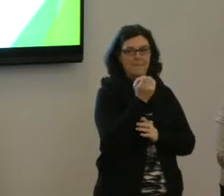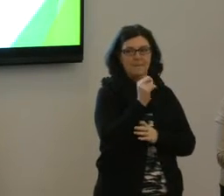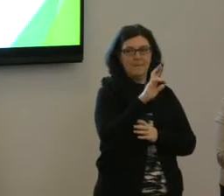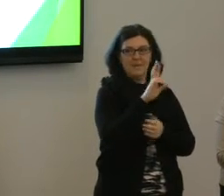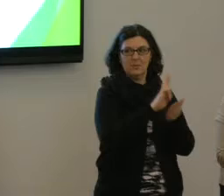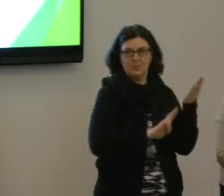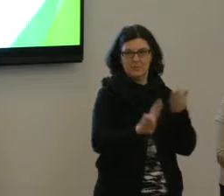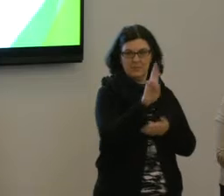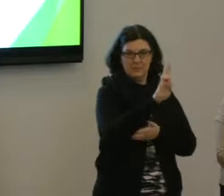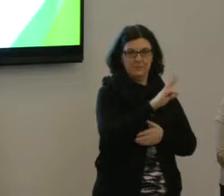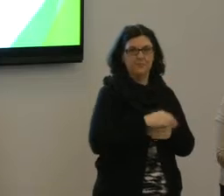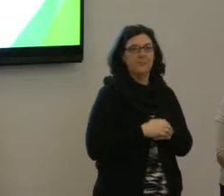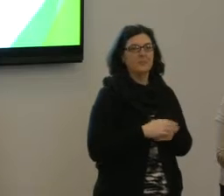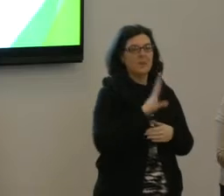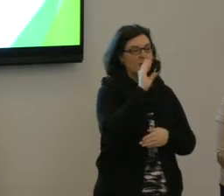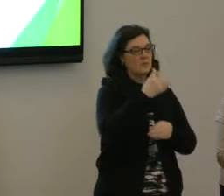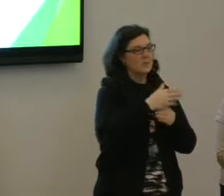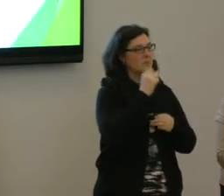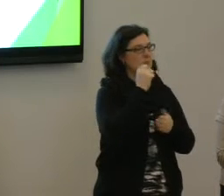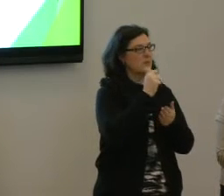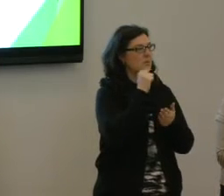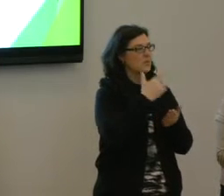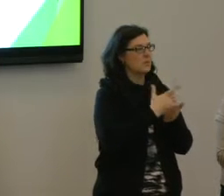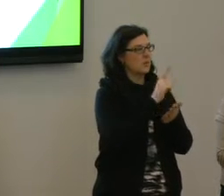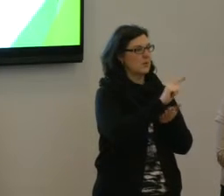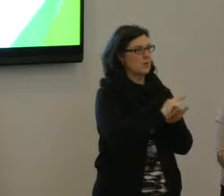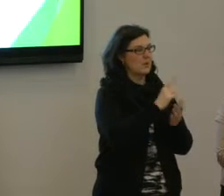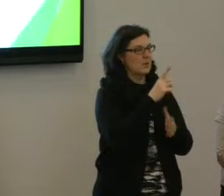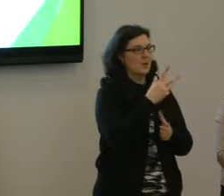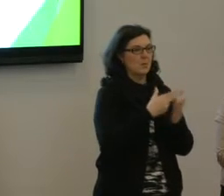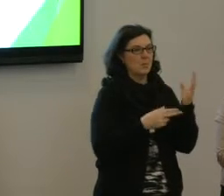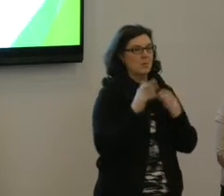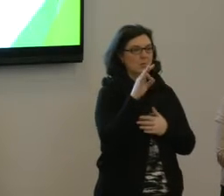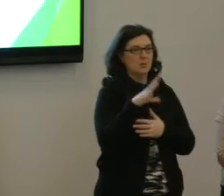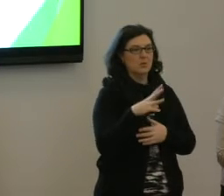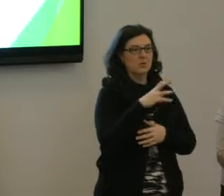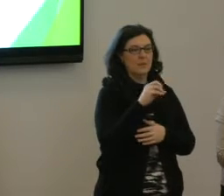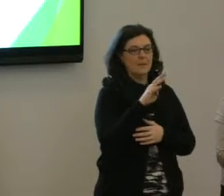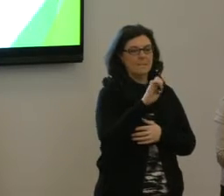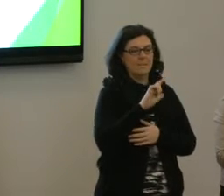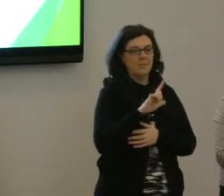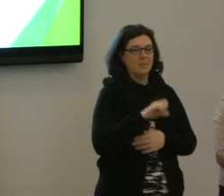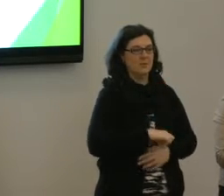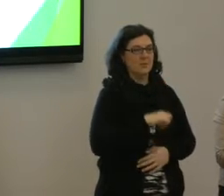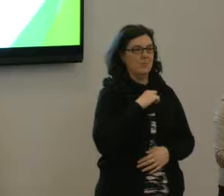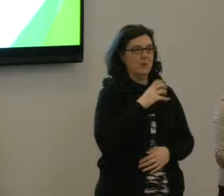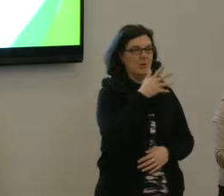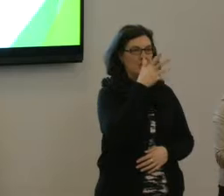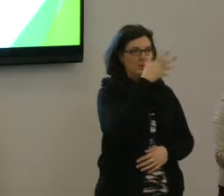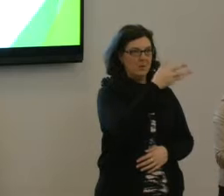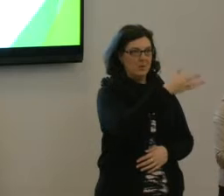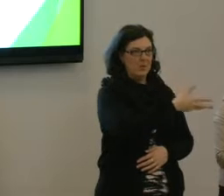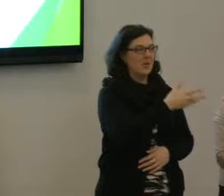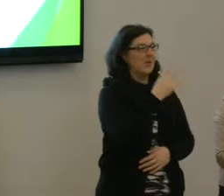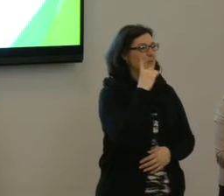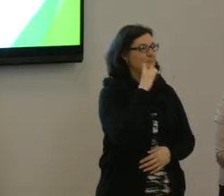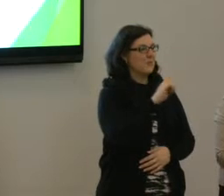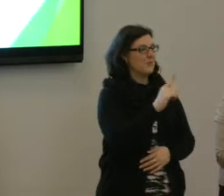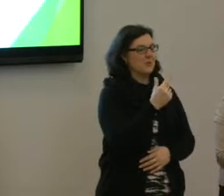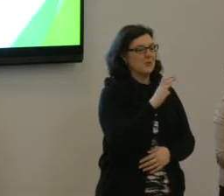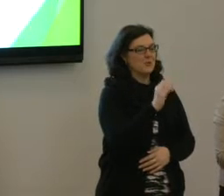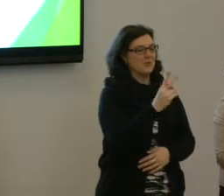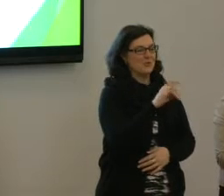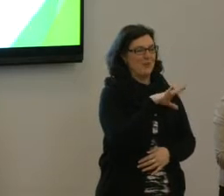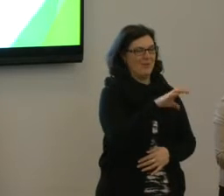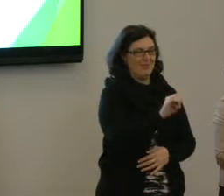University. Their son and daughter-in-law both serve as clergy in Austin, and Bill is the very proud grandpa of Charlie.